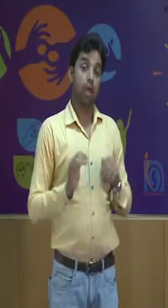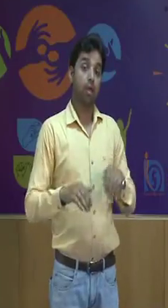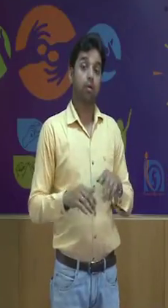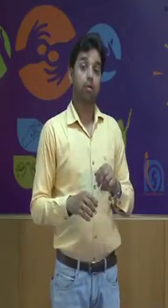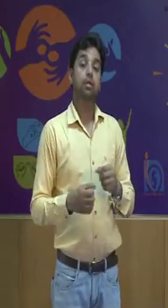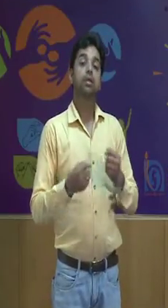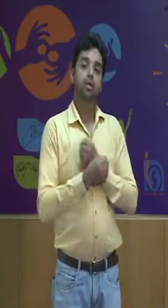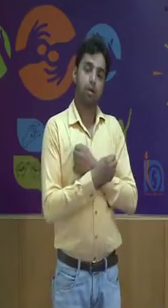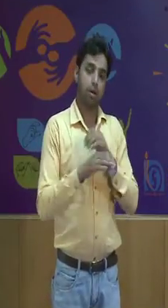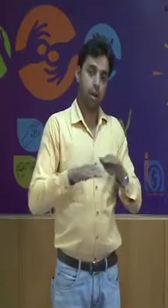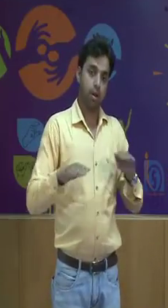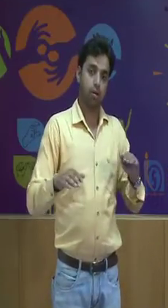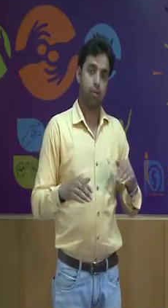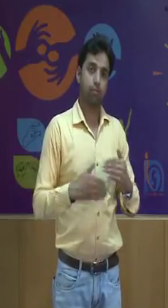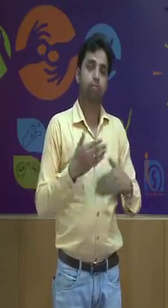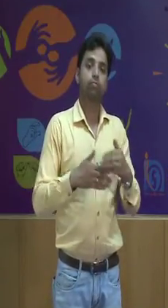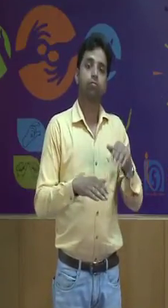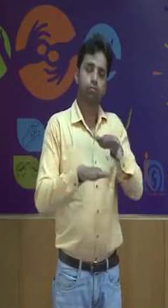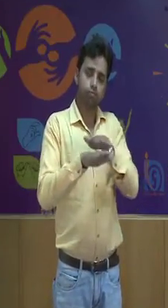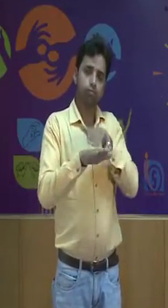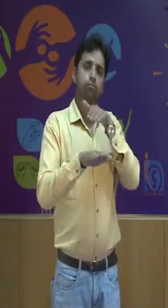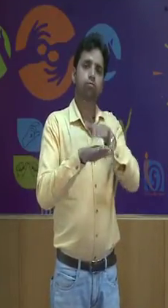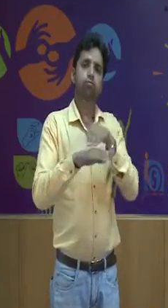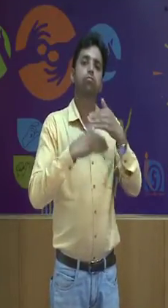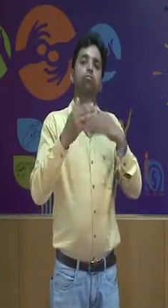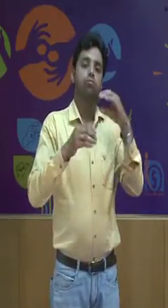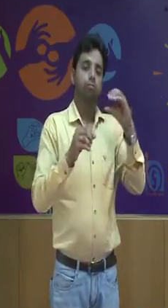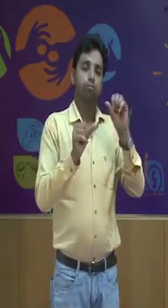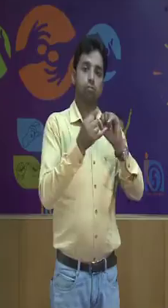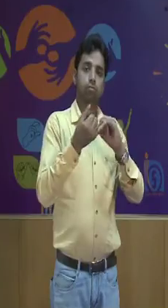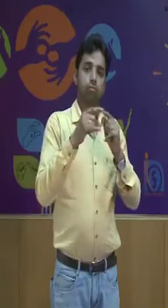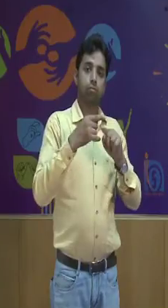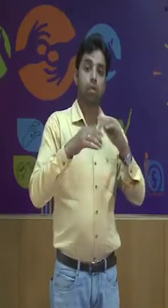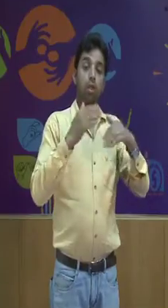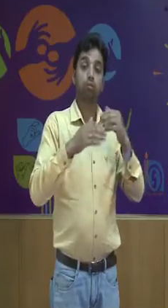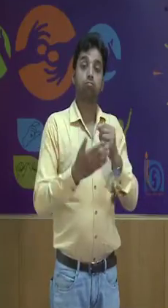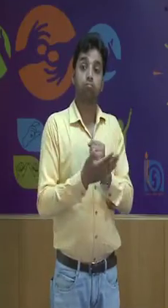Dear learners, slowly the caste system became very rigid.